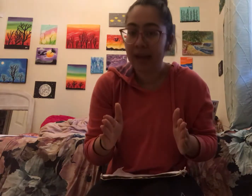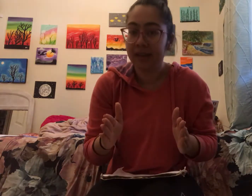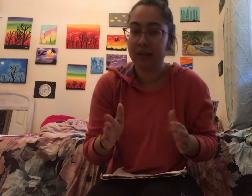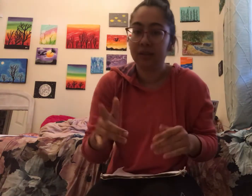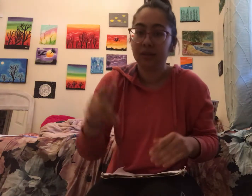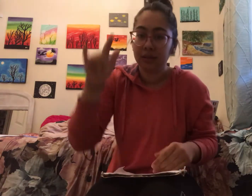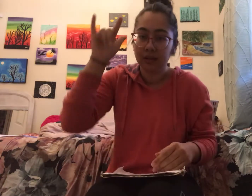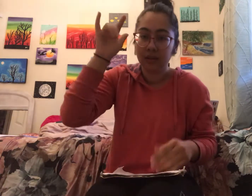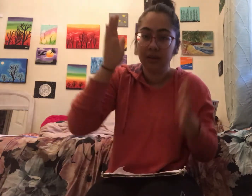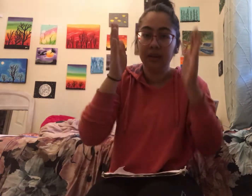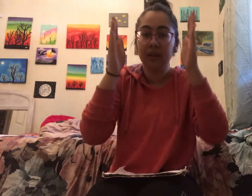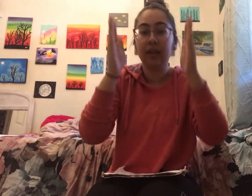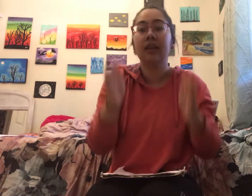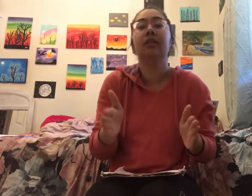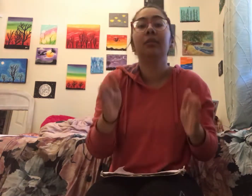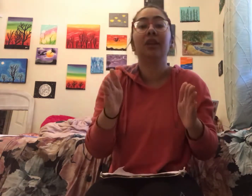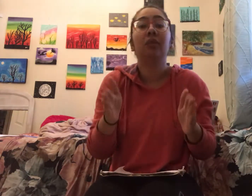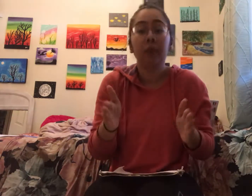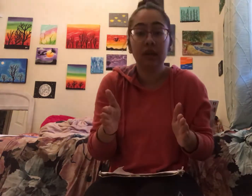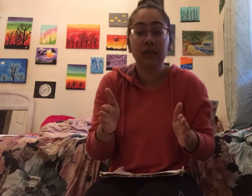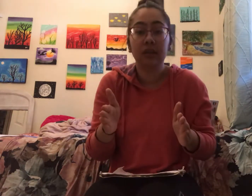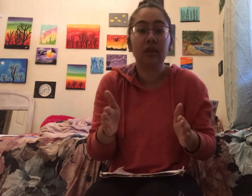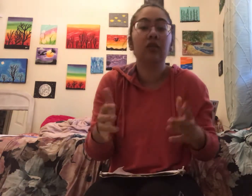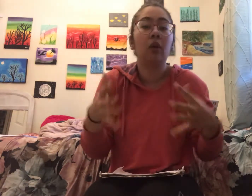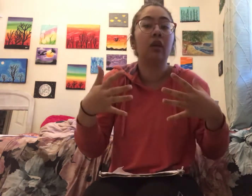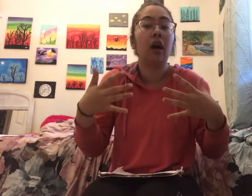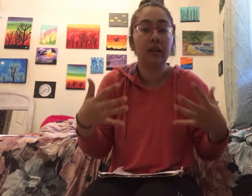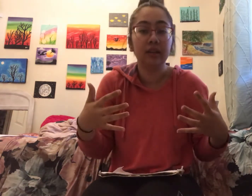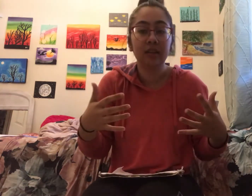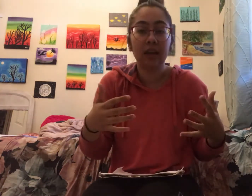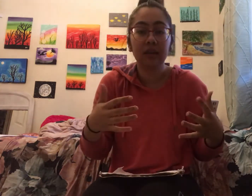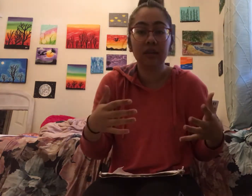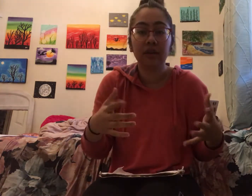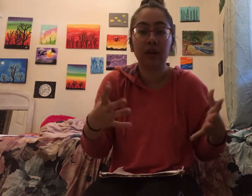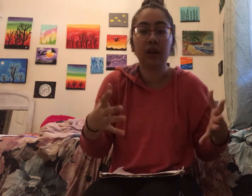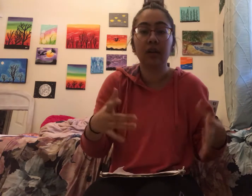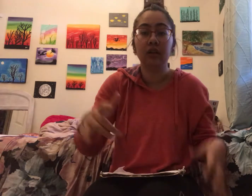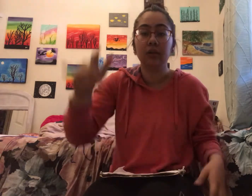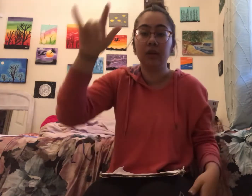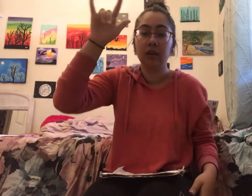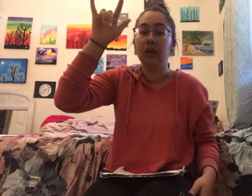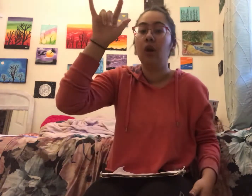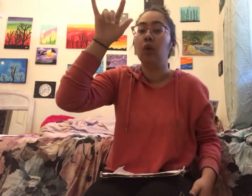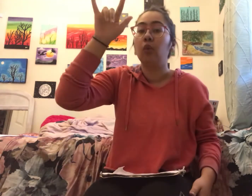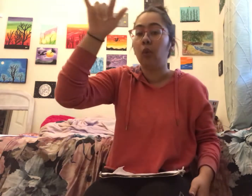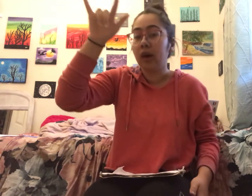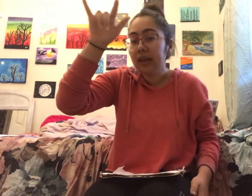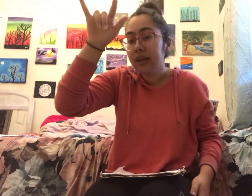pilot. This means person, so a lot of the signs, they're going to include